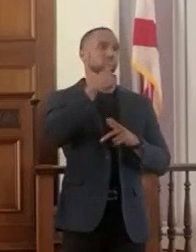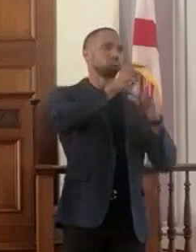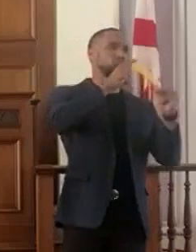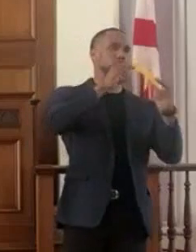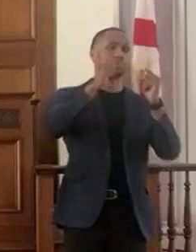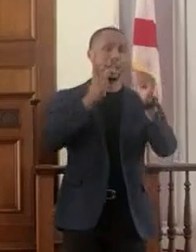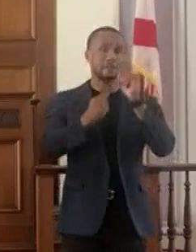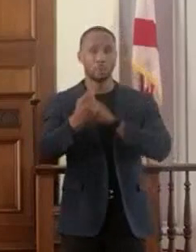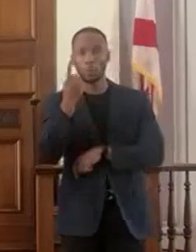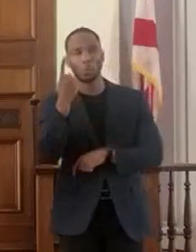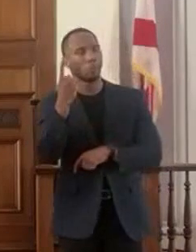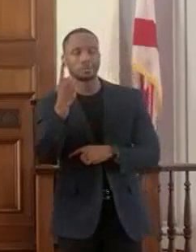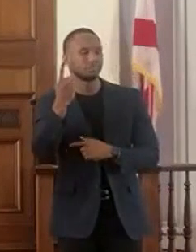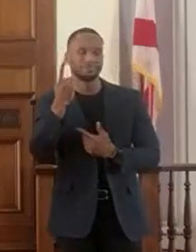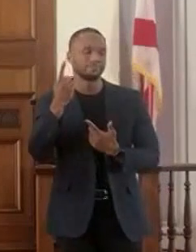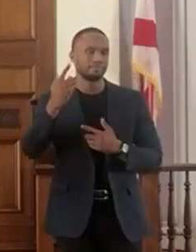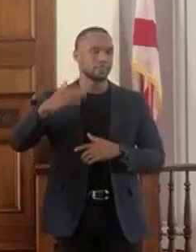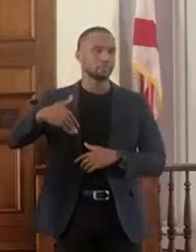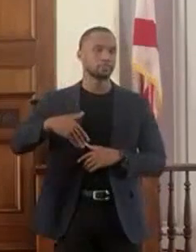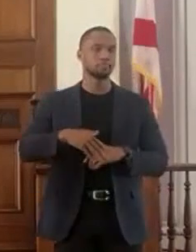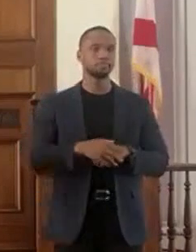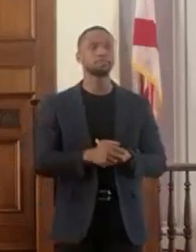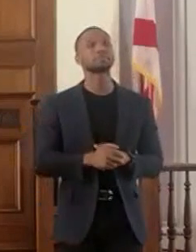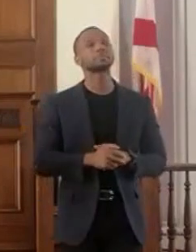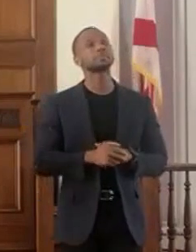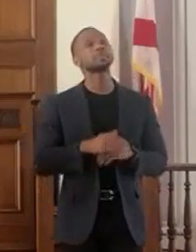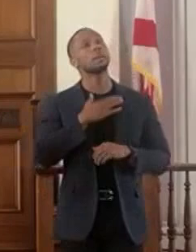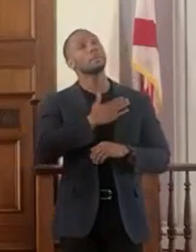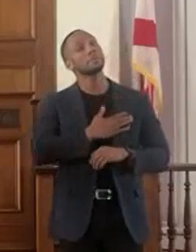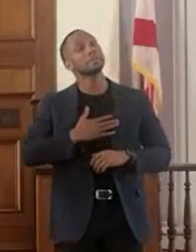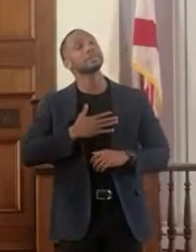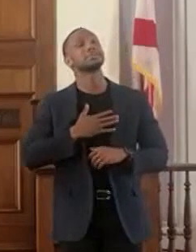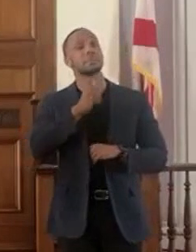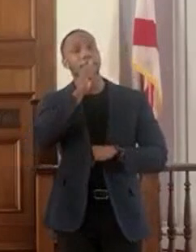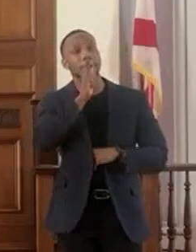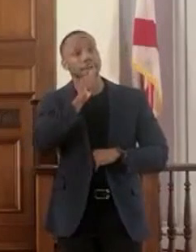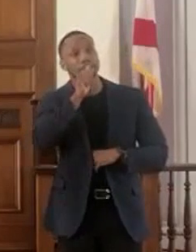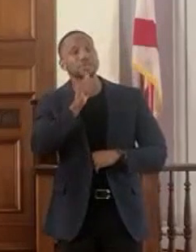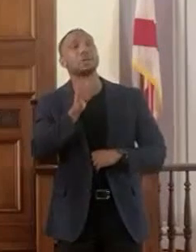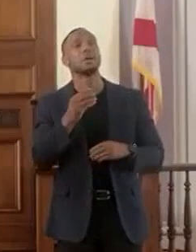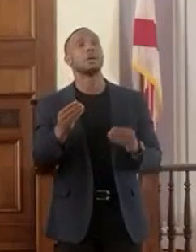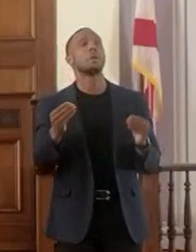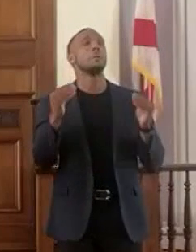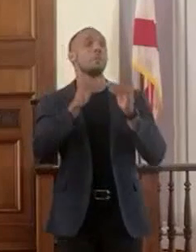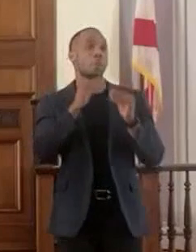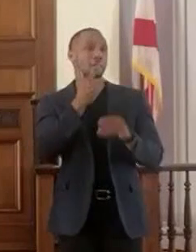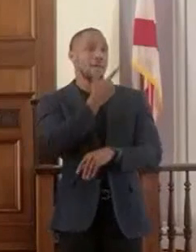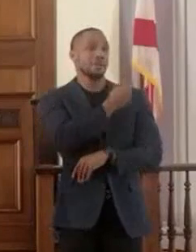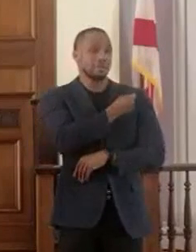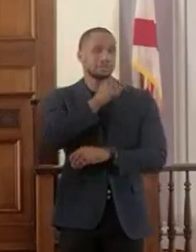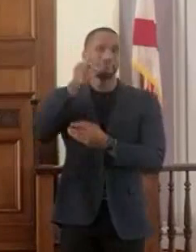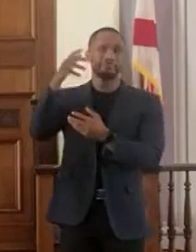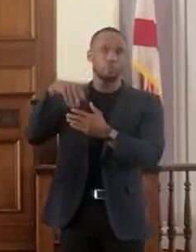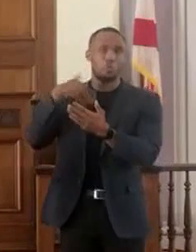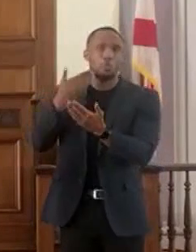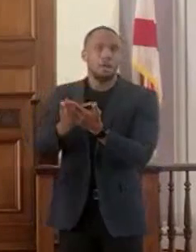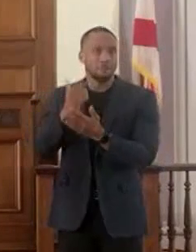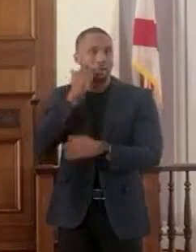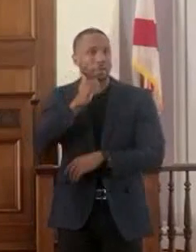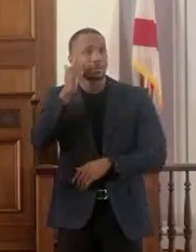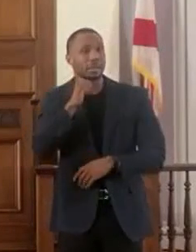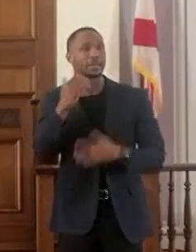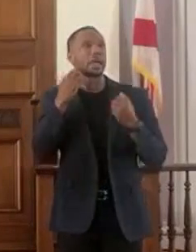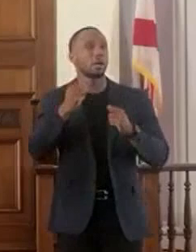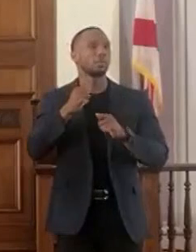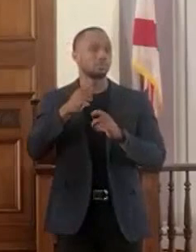everyone who wants a shot. So please be patient. As more vaccine arrives each day and our health professionals get